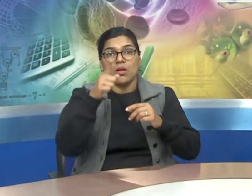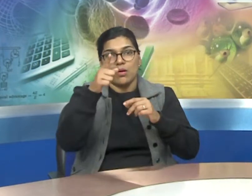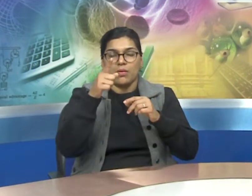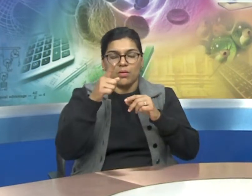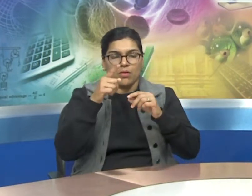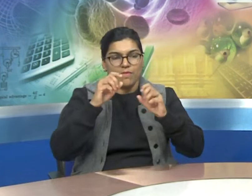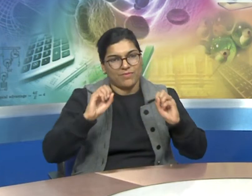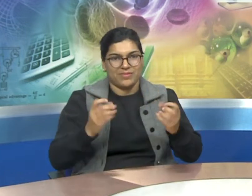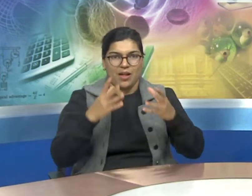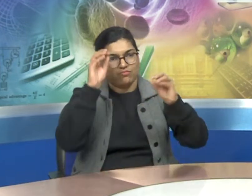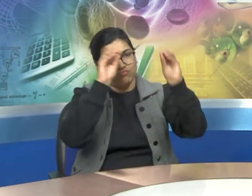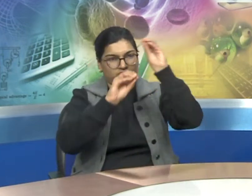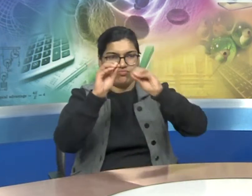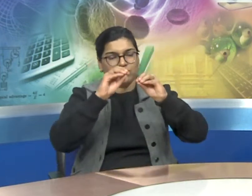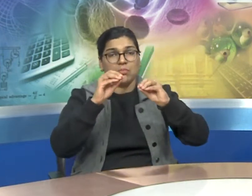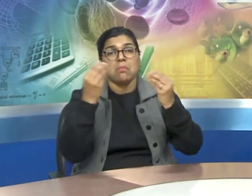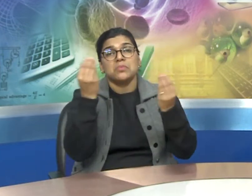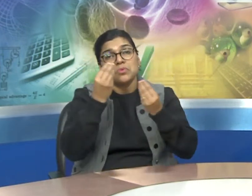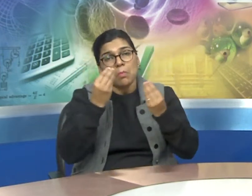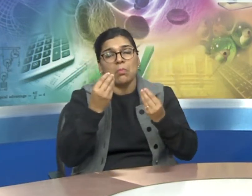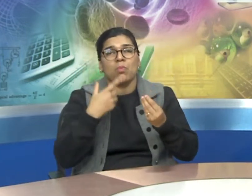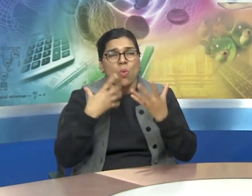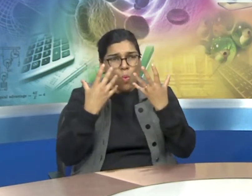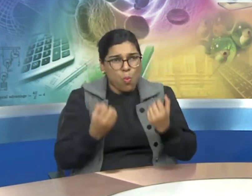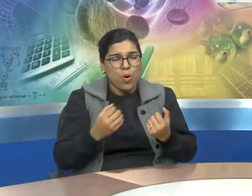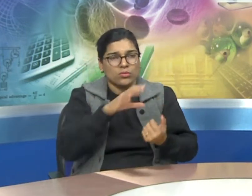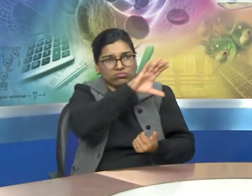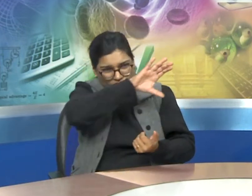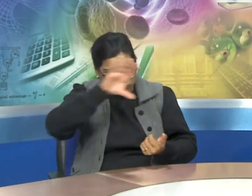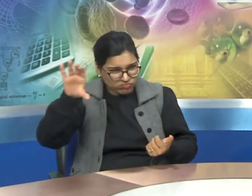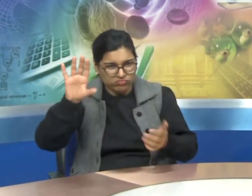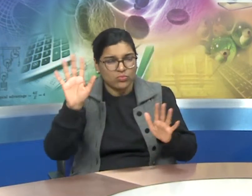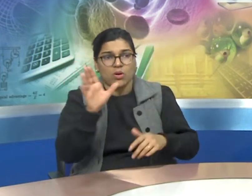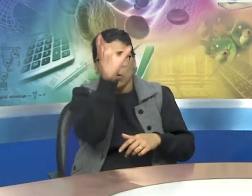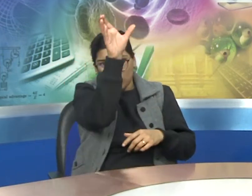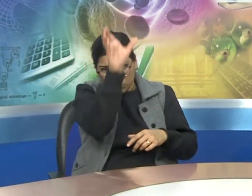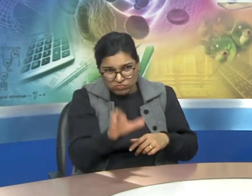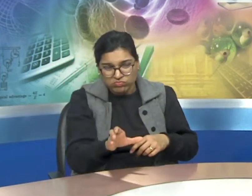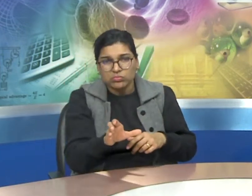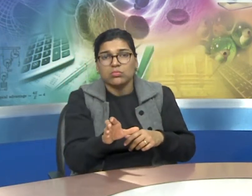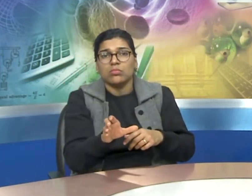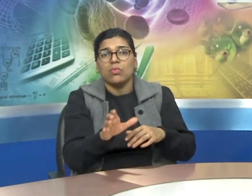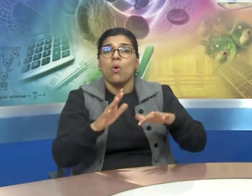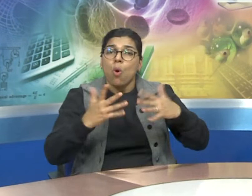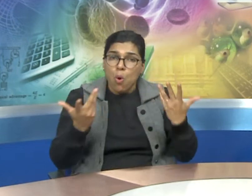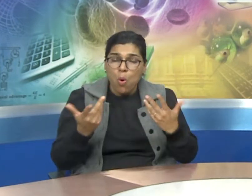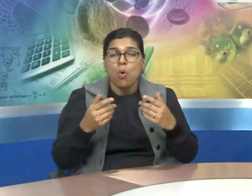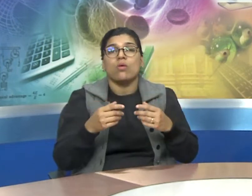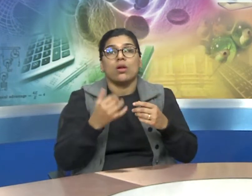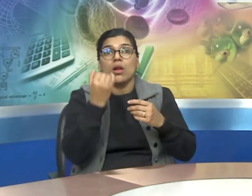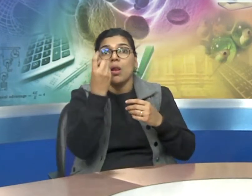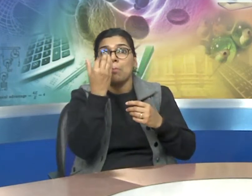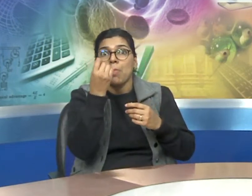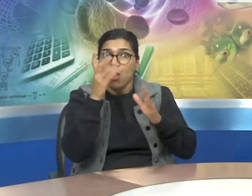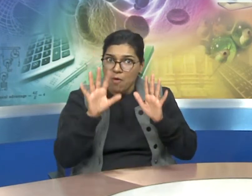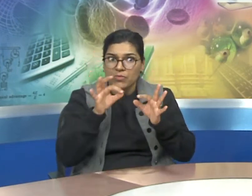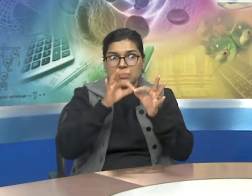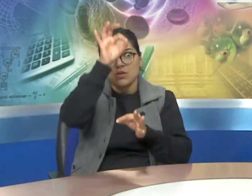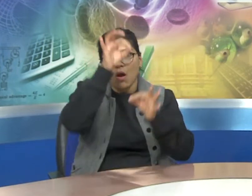Here we will talk about the page setup. When we have typed our content or we have